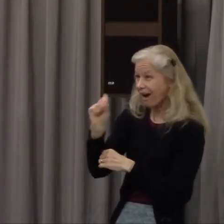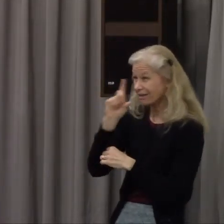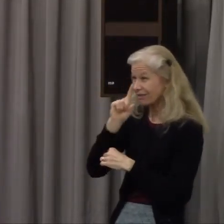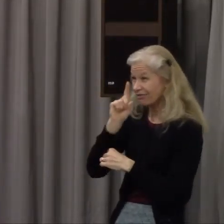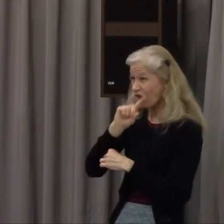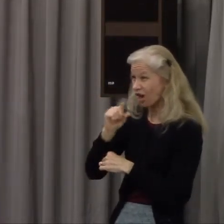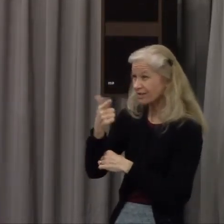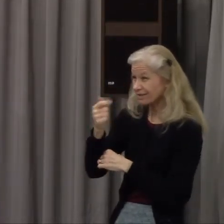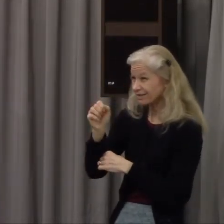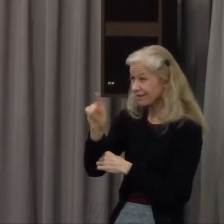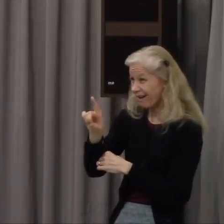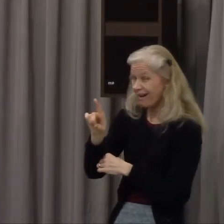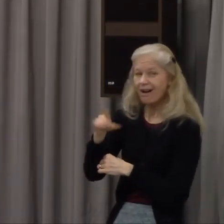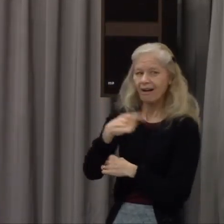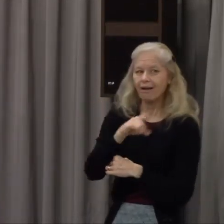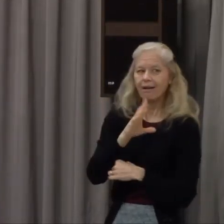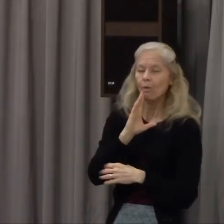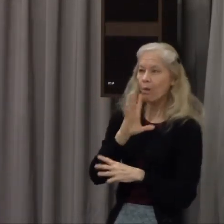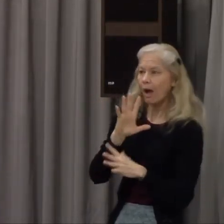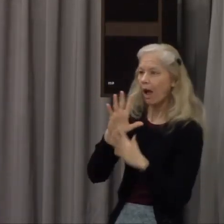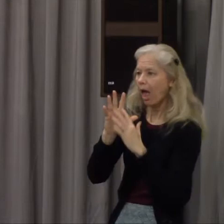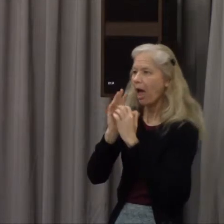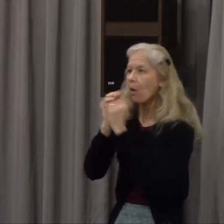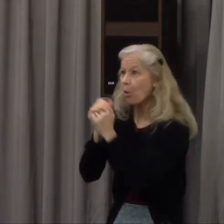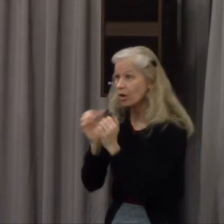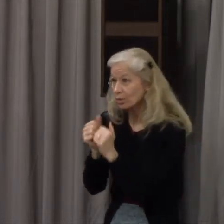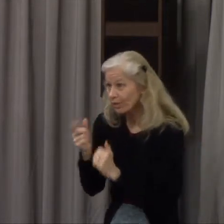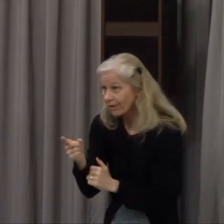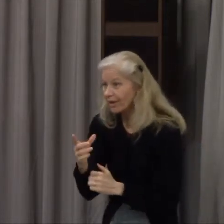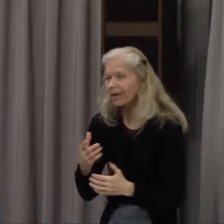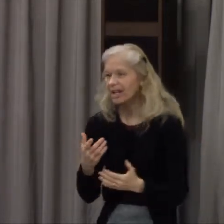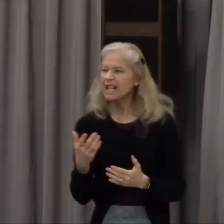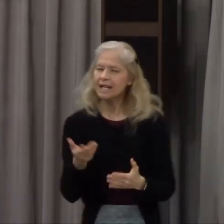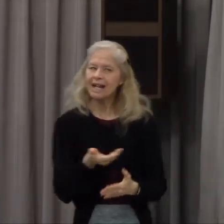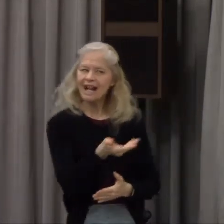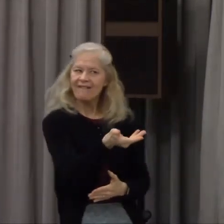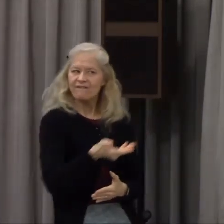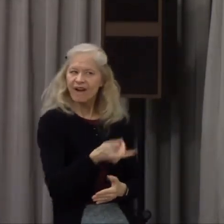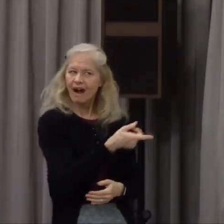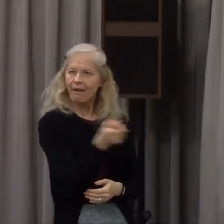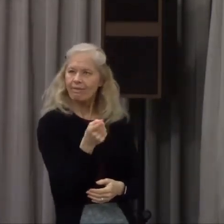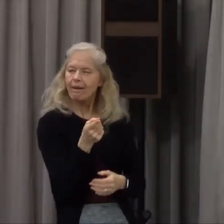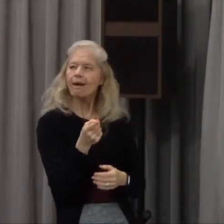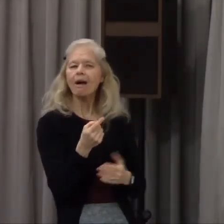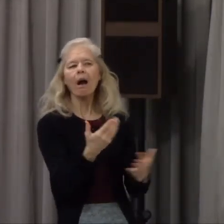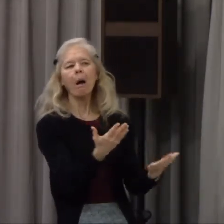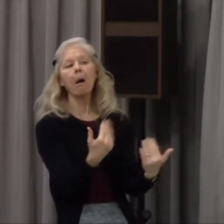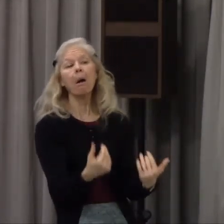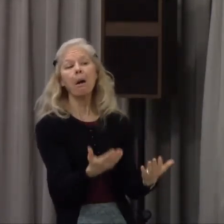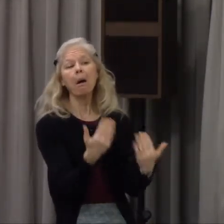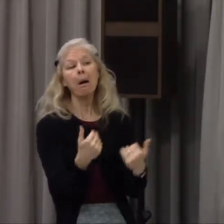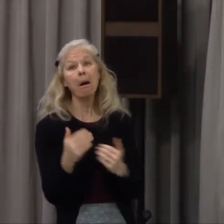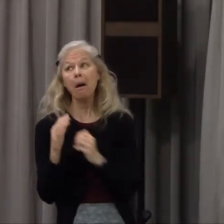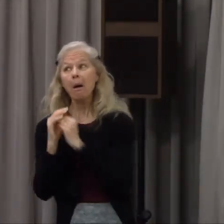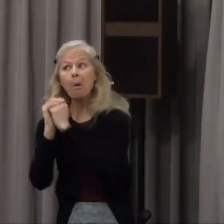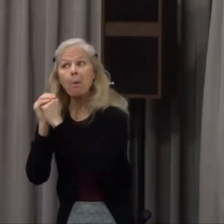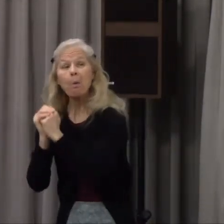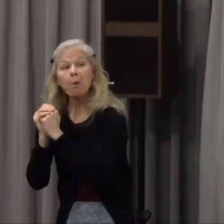curse him directly. You invite them to our sacrifices, their God will give. And by the way, that's exactly